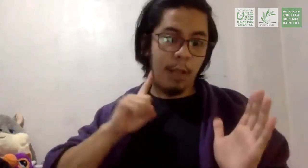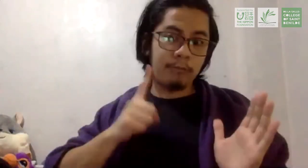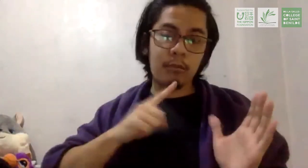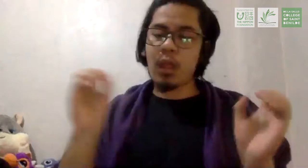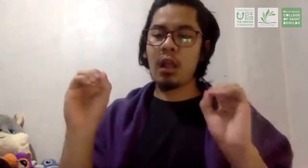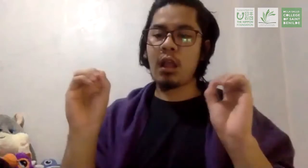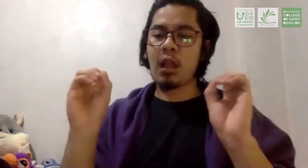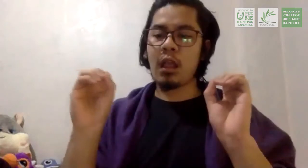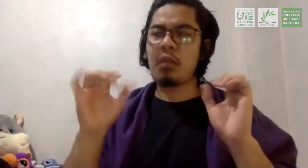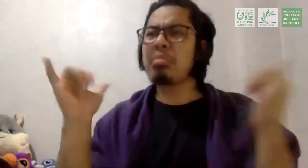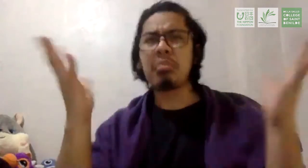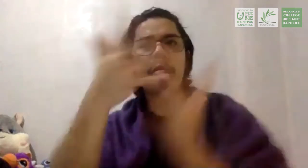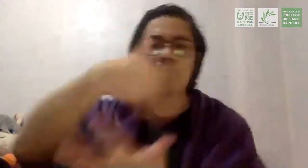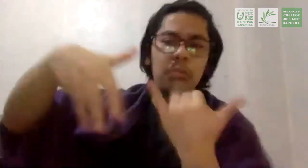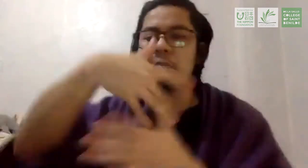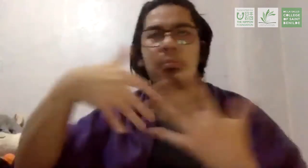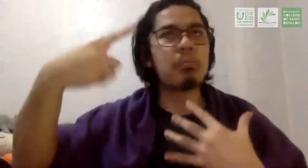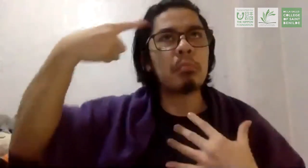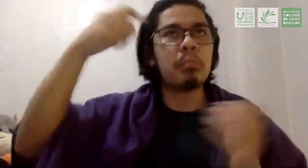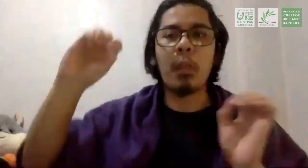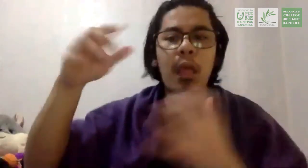Island, there's no community,